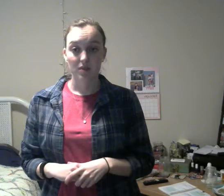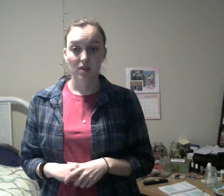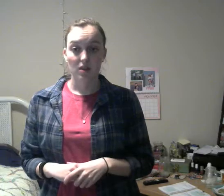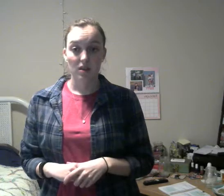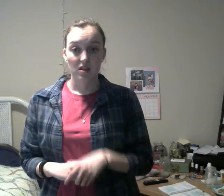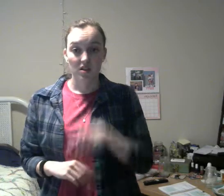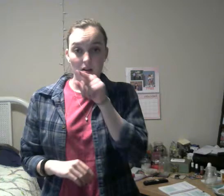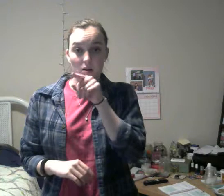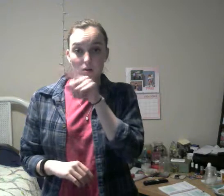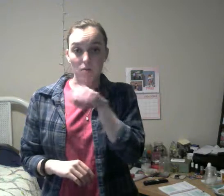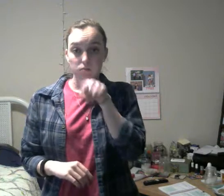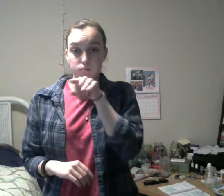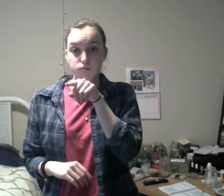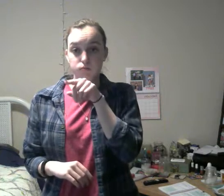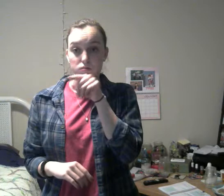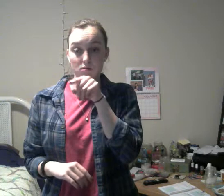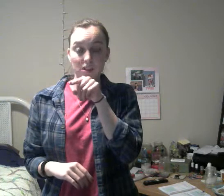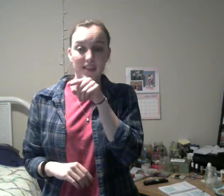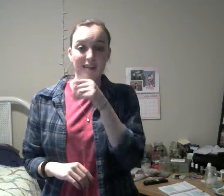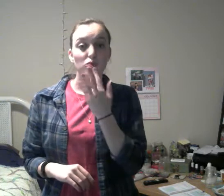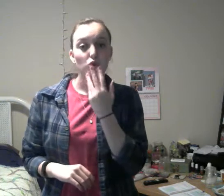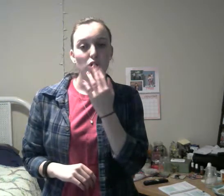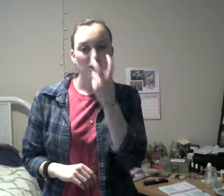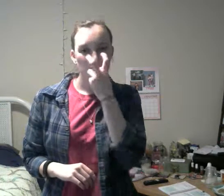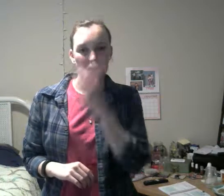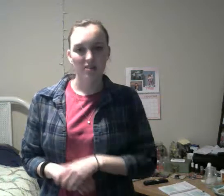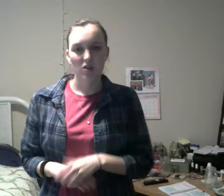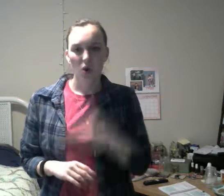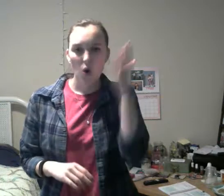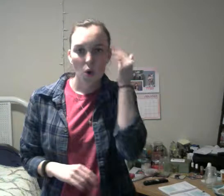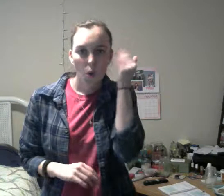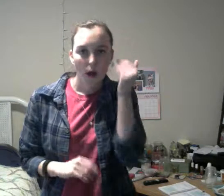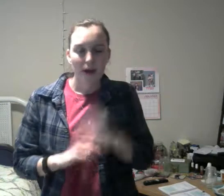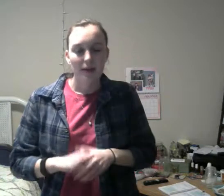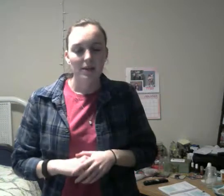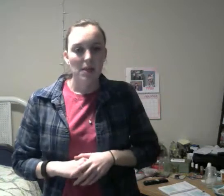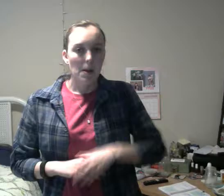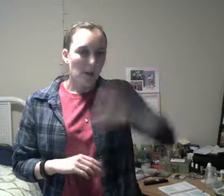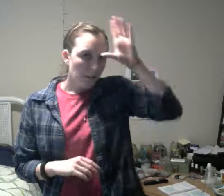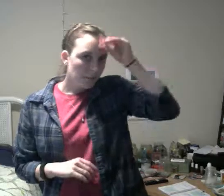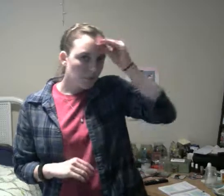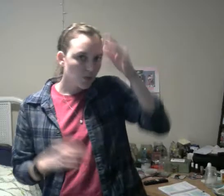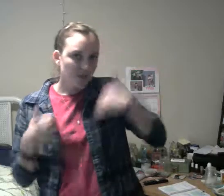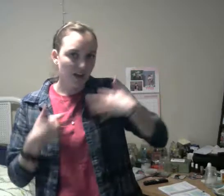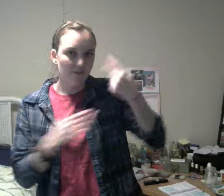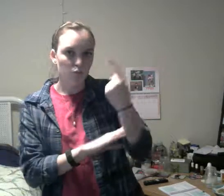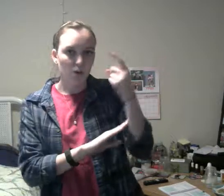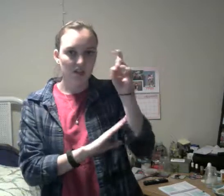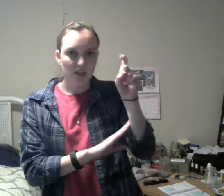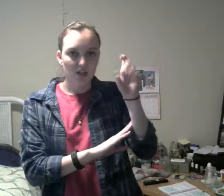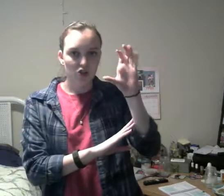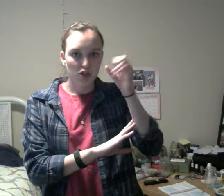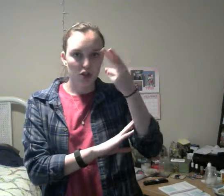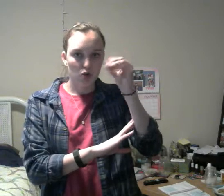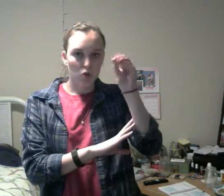one would be afflicted by color blindness because males only have one X chromosome. Linked genes is another important thing. We can't really do Punnett squares